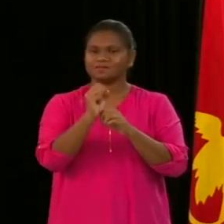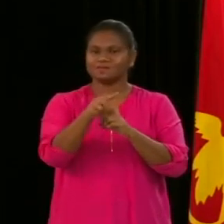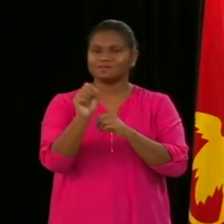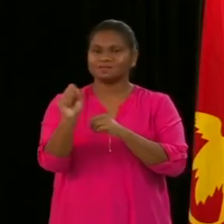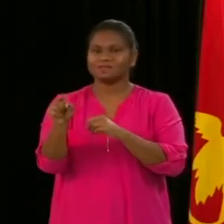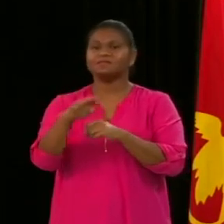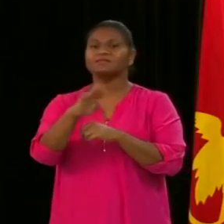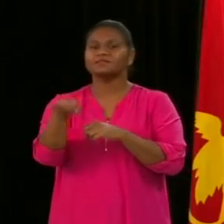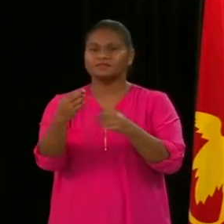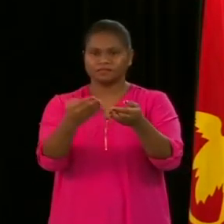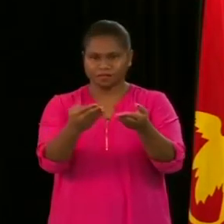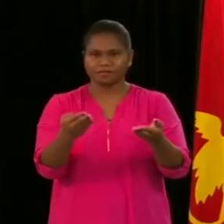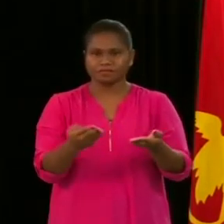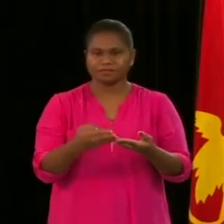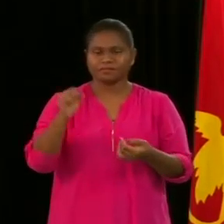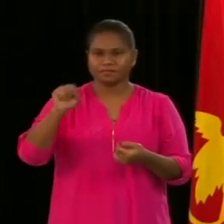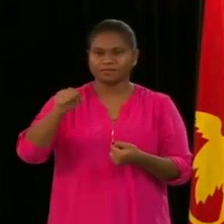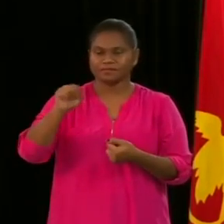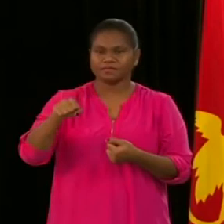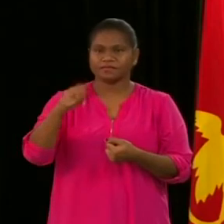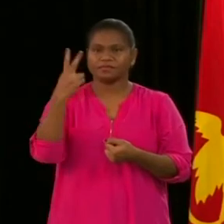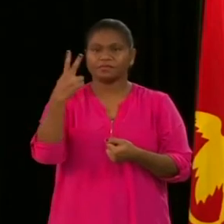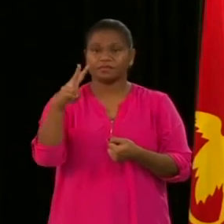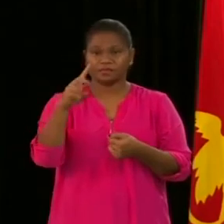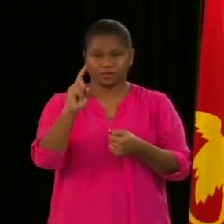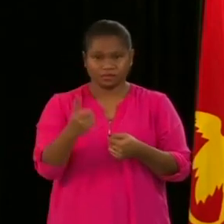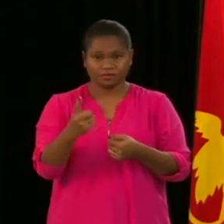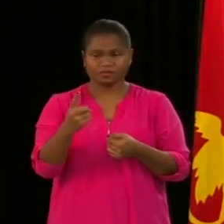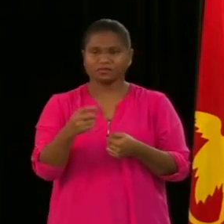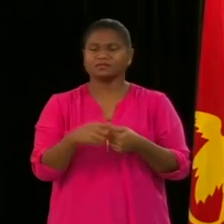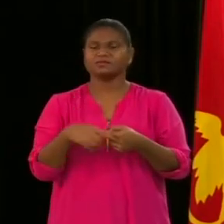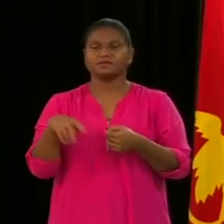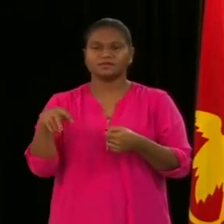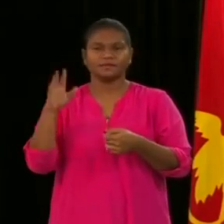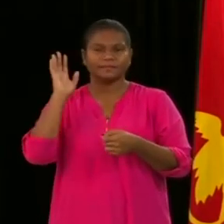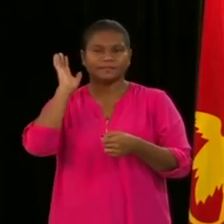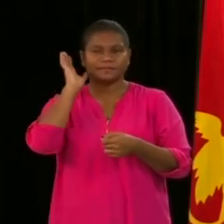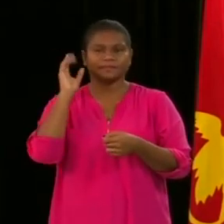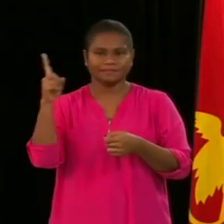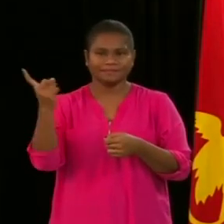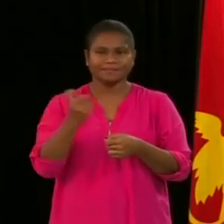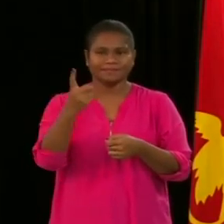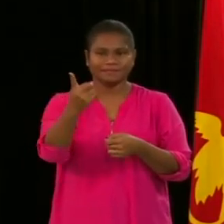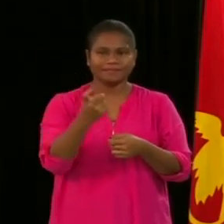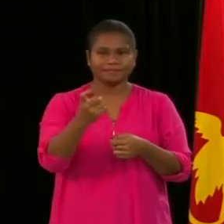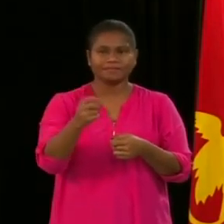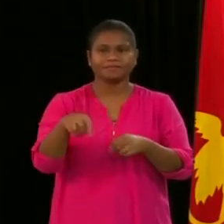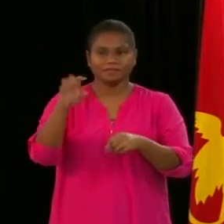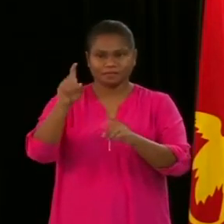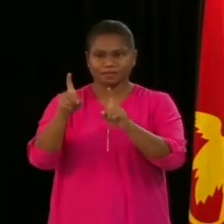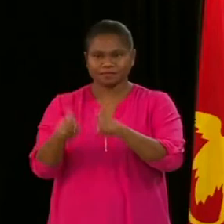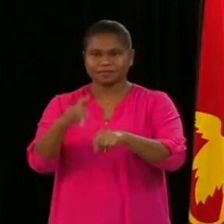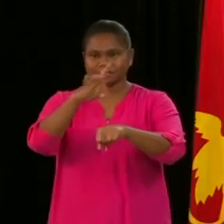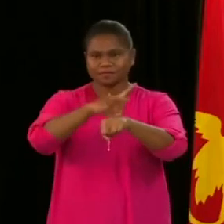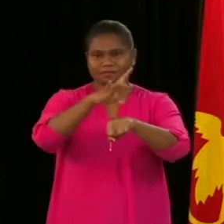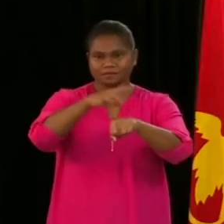Health Secretary? Actually, 200 PPEs have been sent to all provinces that we know. Now, the 20,000 that we are referring to have been 20,000 in the Port Moresby General Hospital